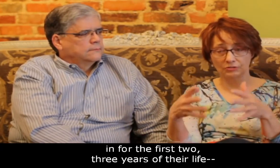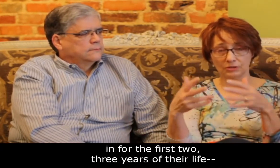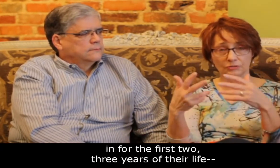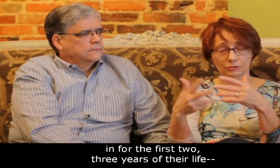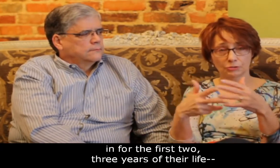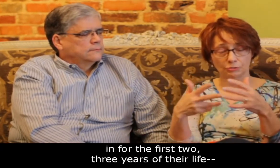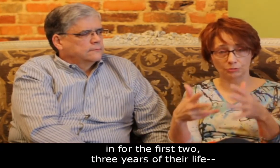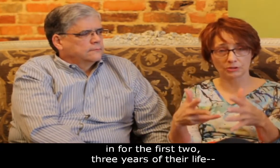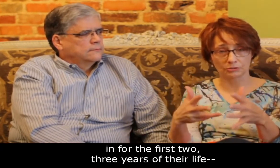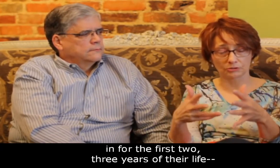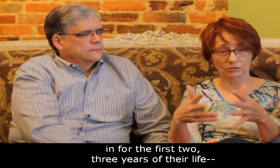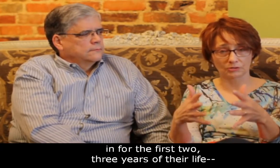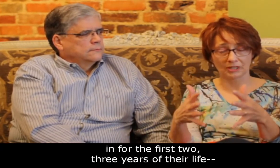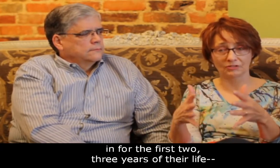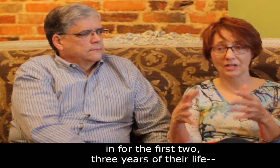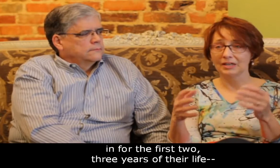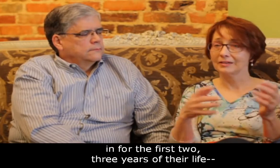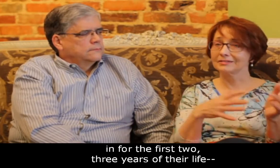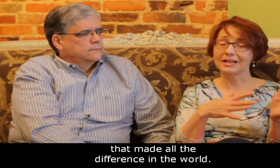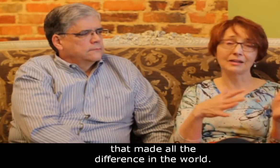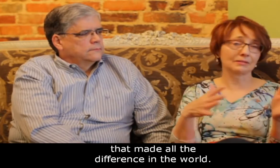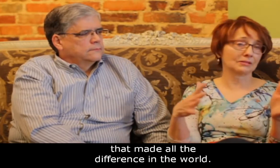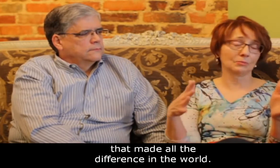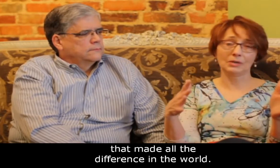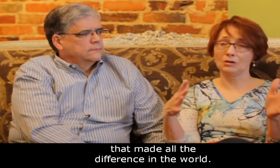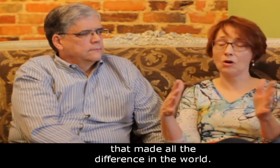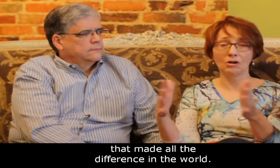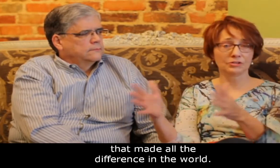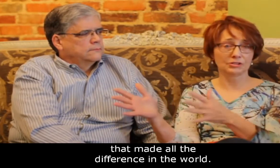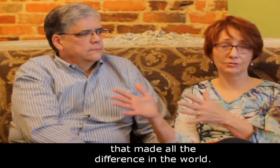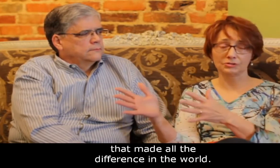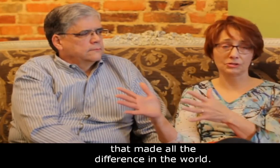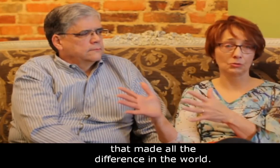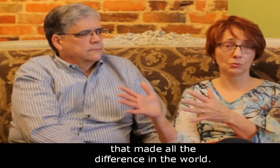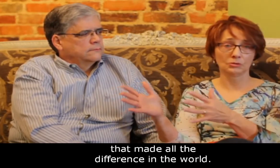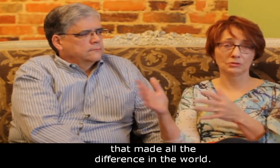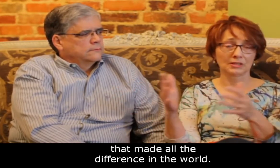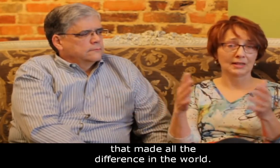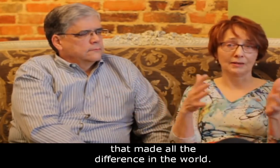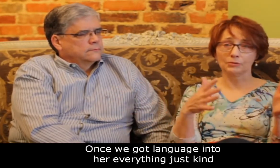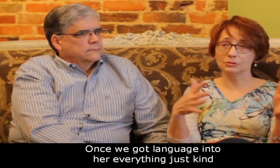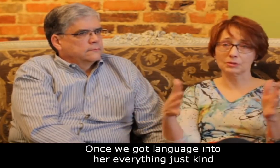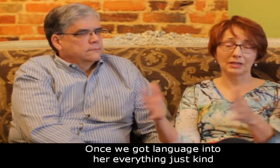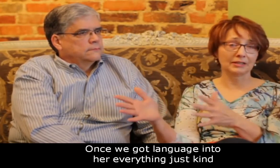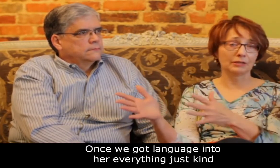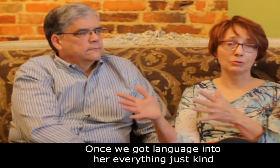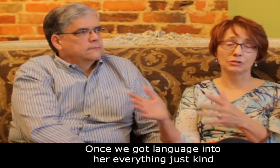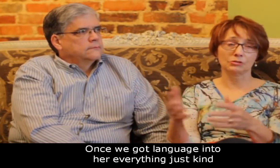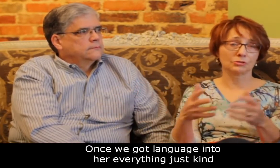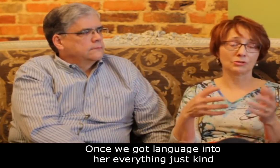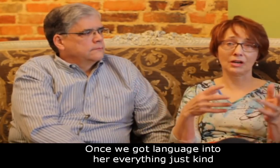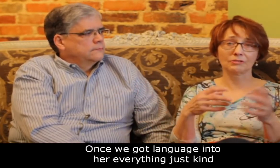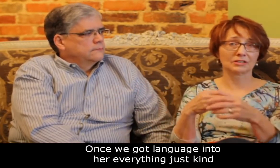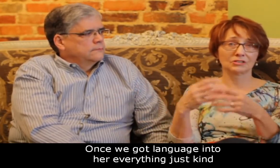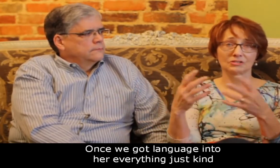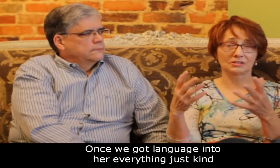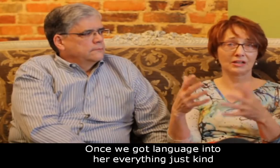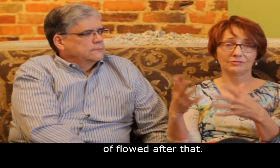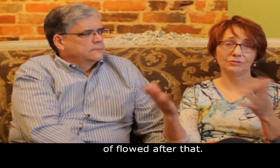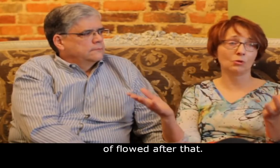the first 2-3 years of their life, that made all the difference in the world. Once we got language into her, everything just kind of flowed